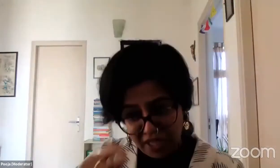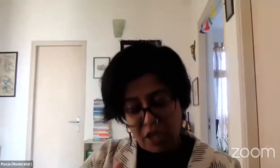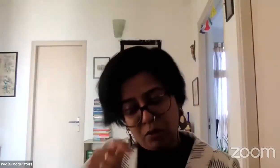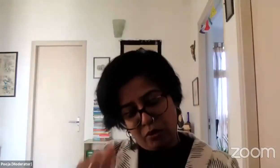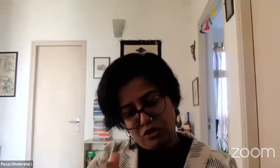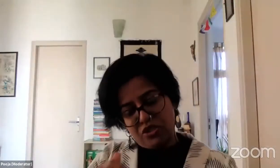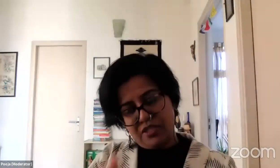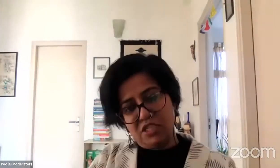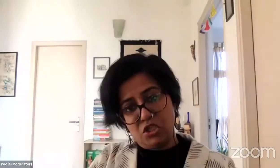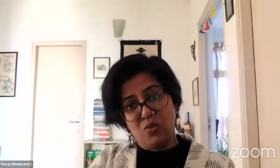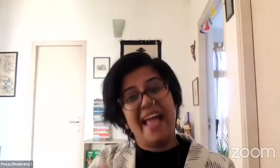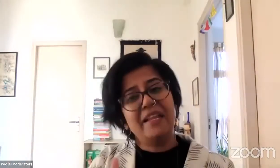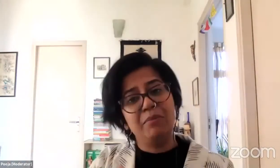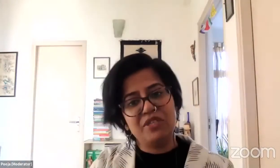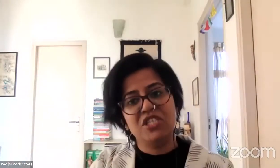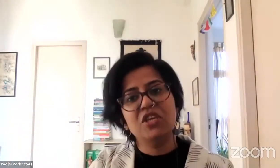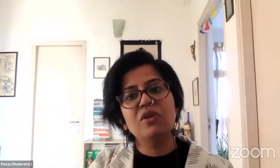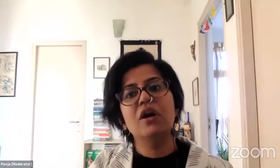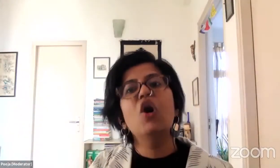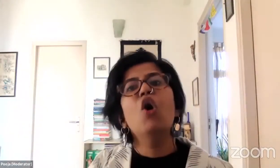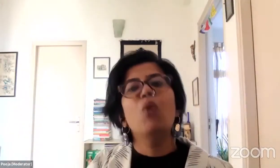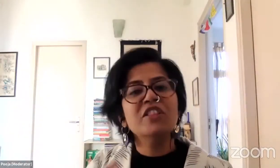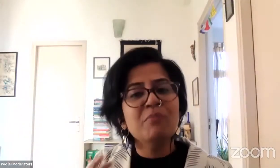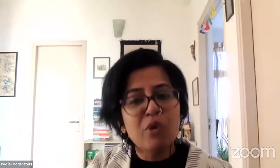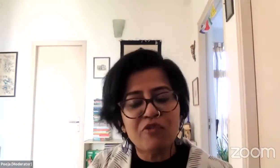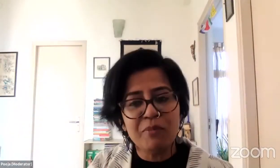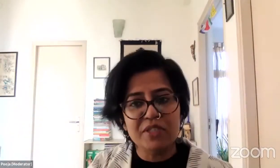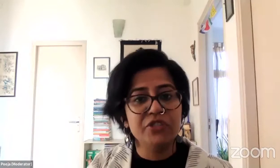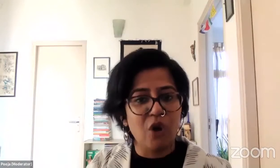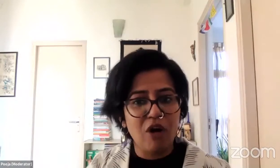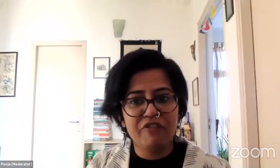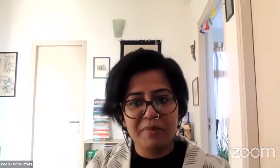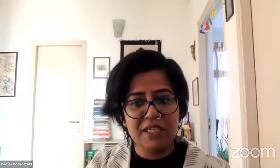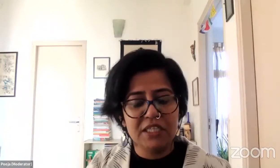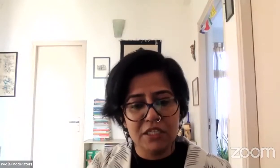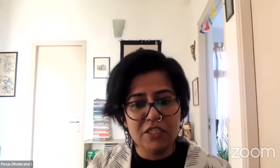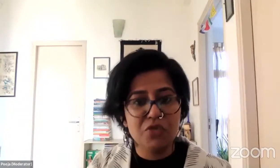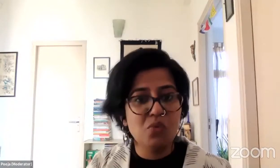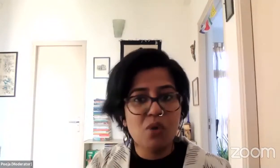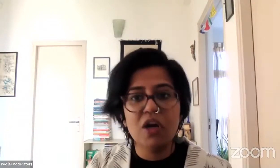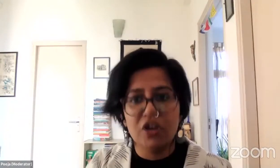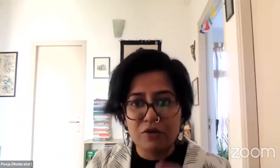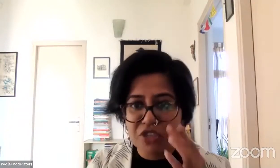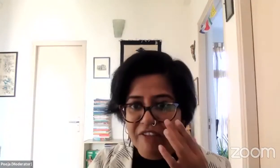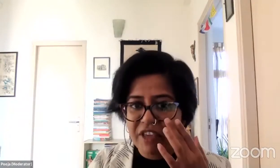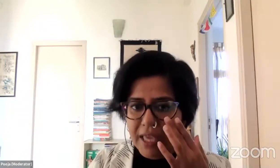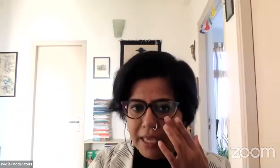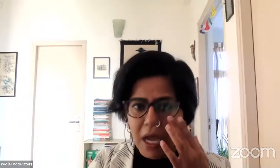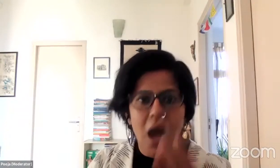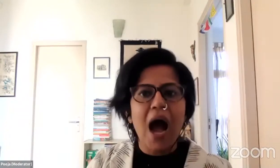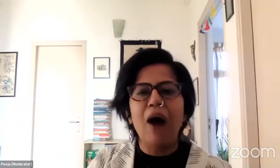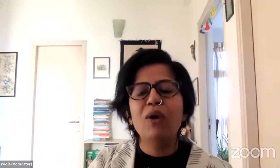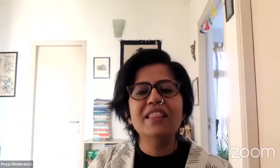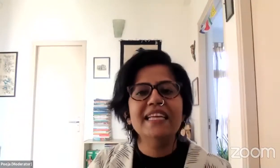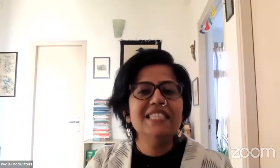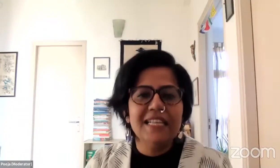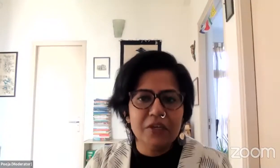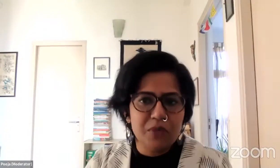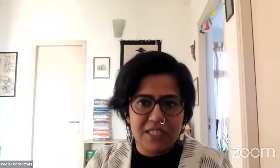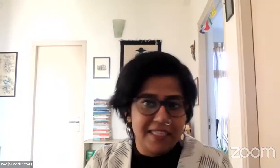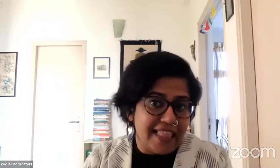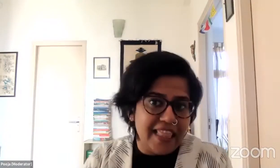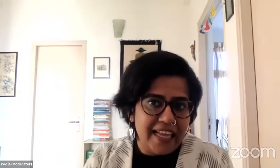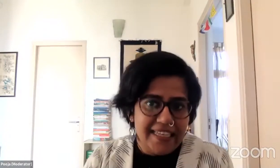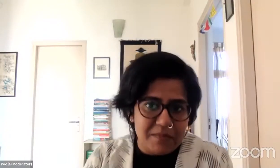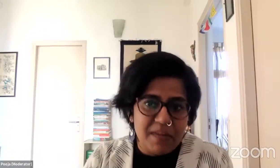how do they approach this issue? And in particular, what are the movements of women and girls who work around trafficking? How are they